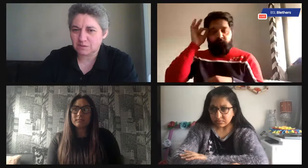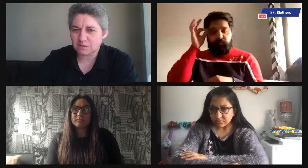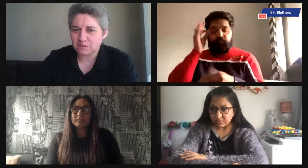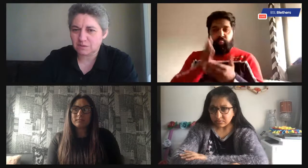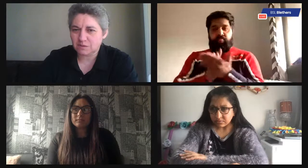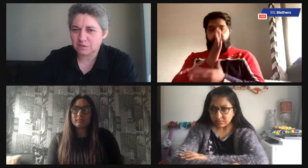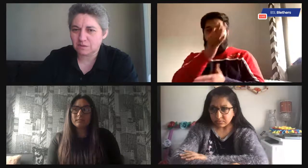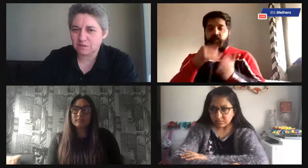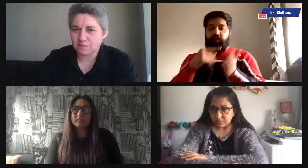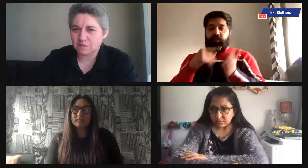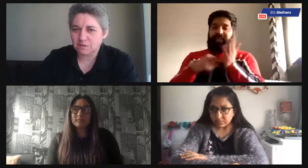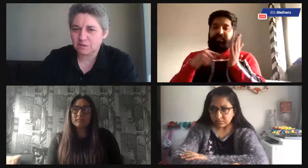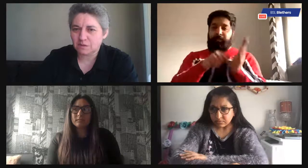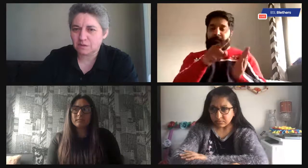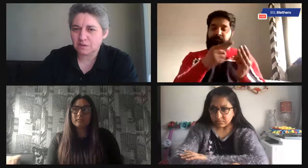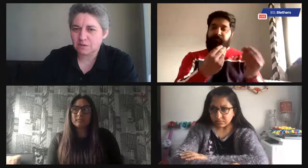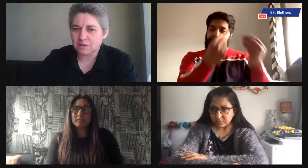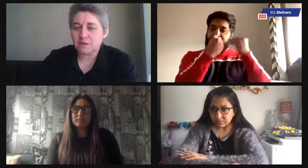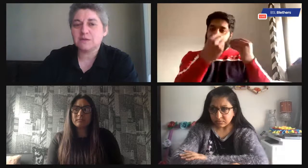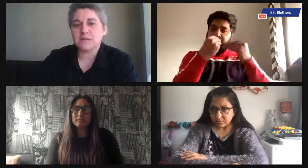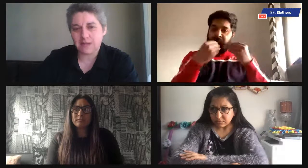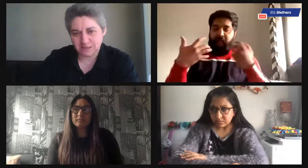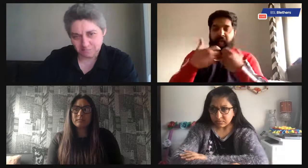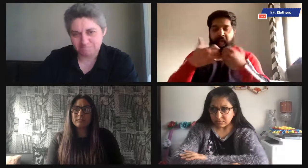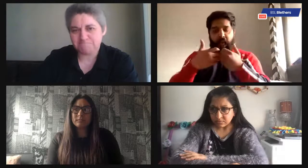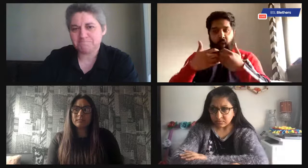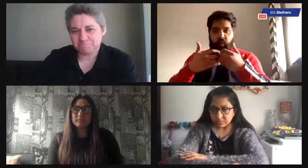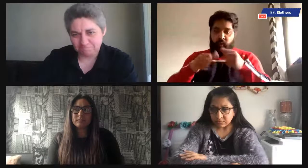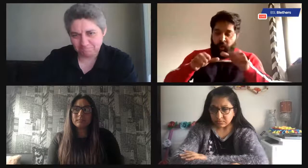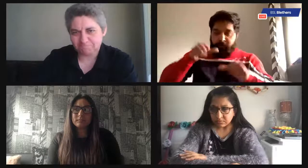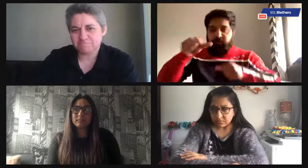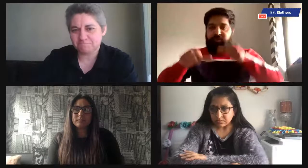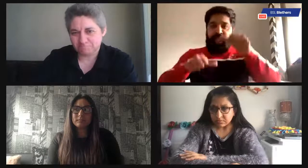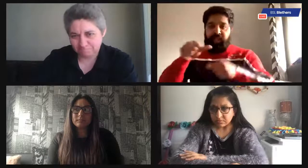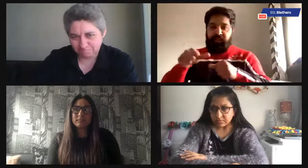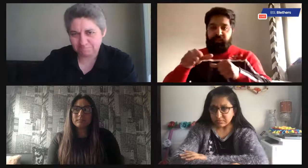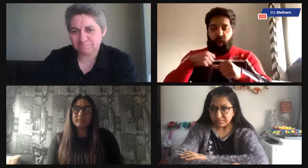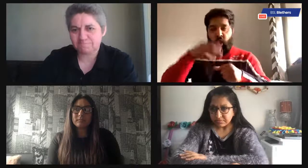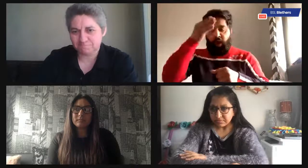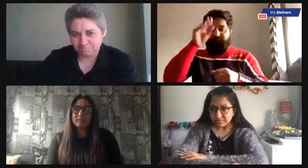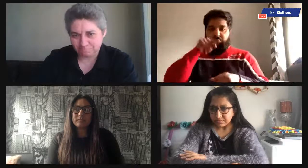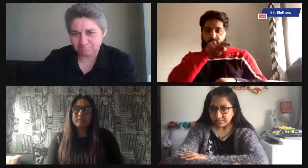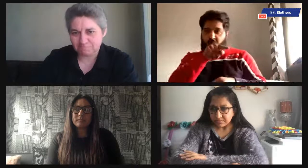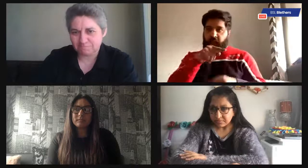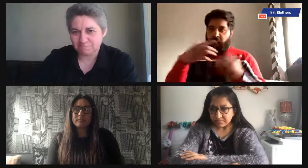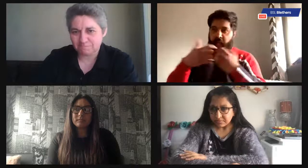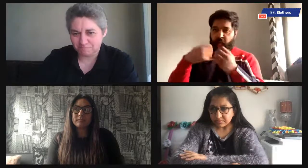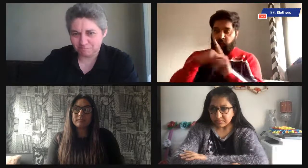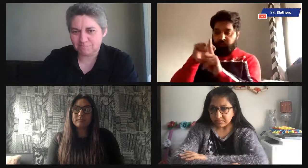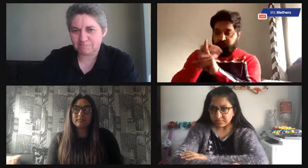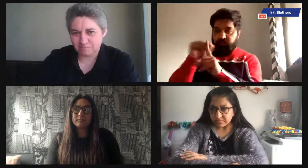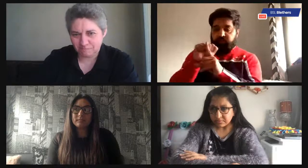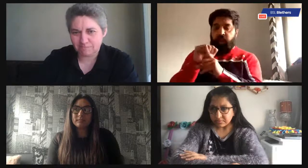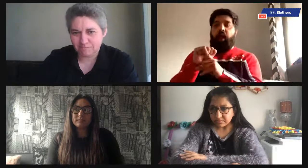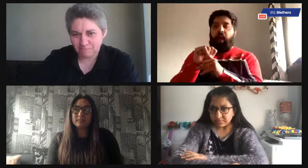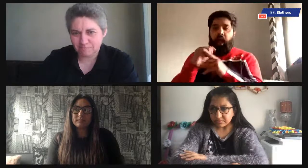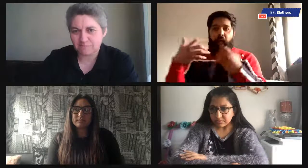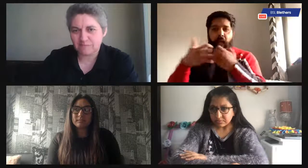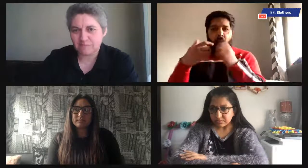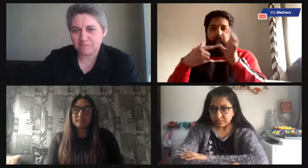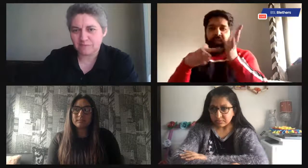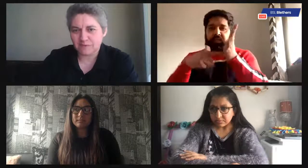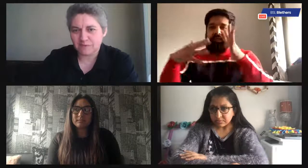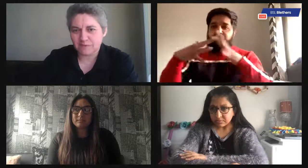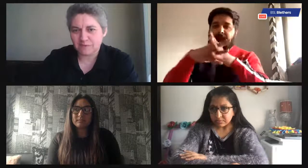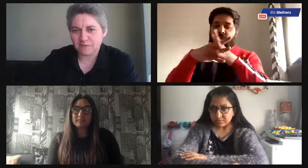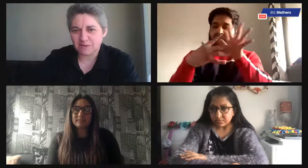delighted with that. But at the same time, I was working at the council and they were sort of teaching me operational procedures